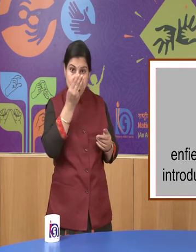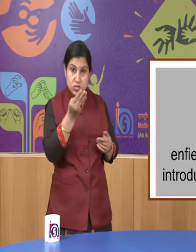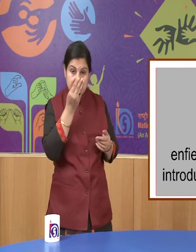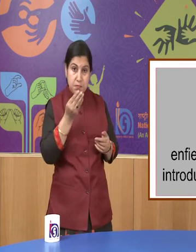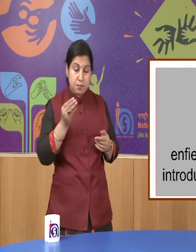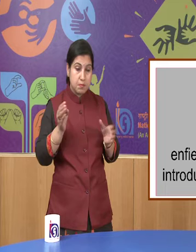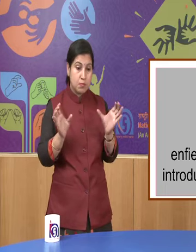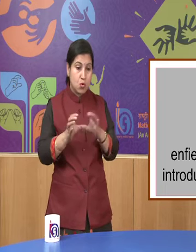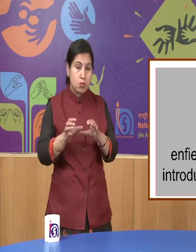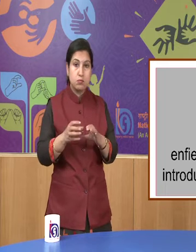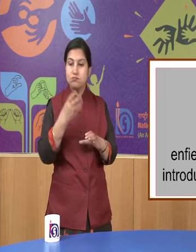impure.